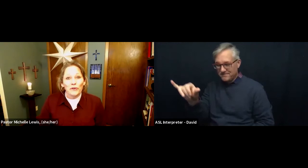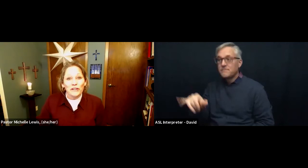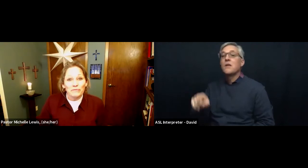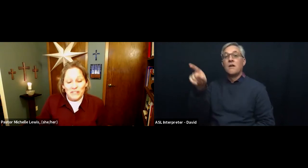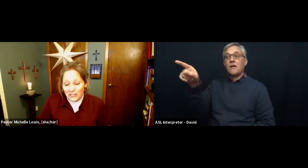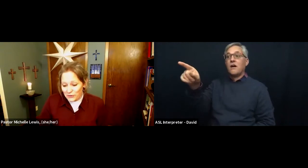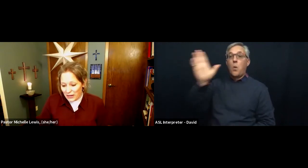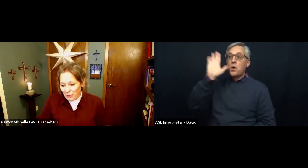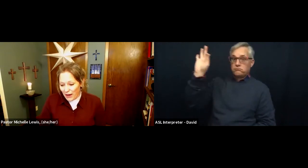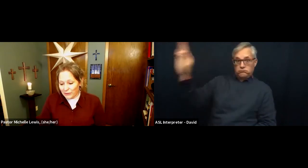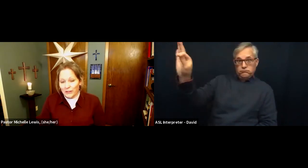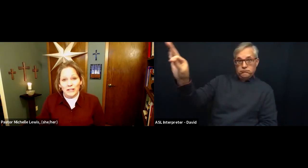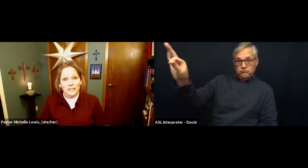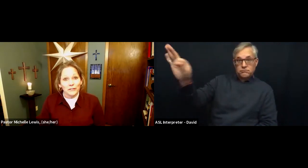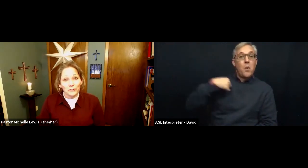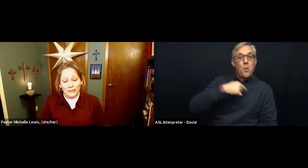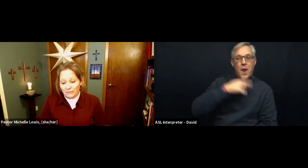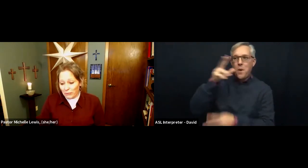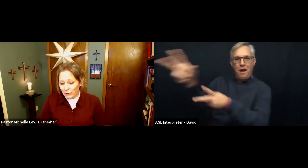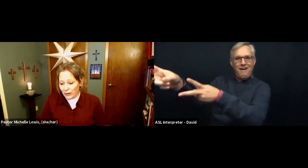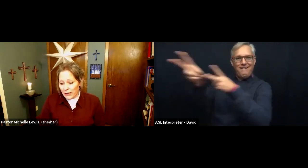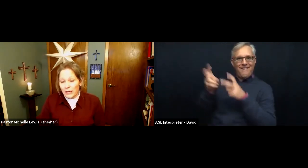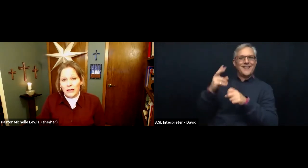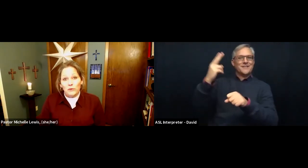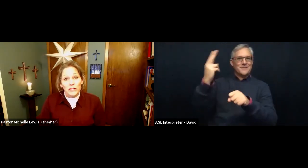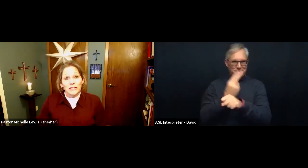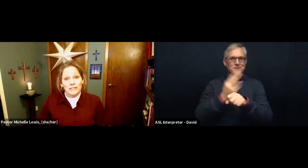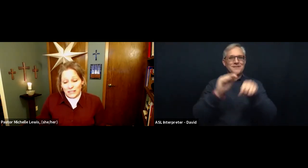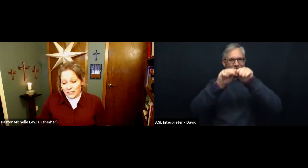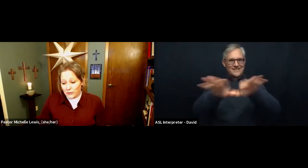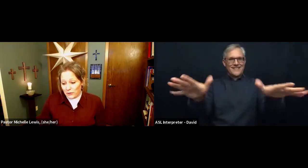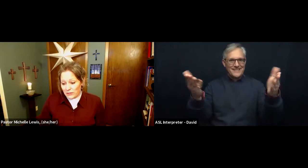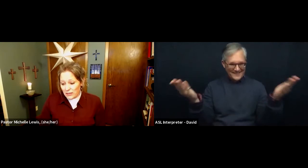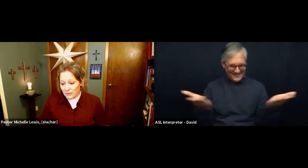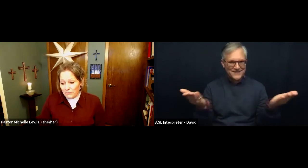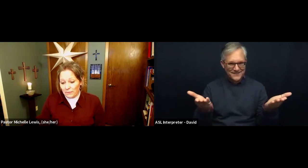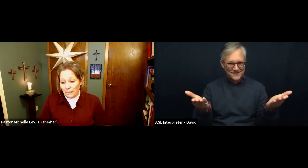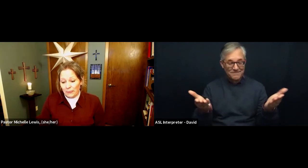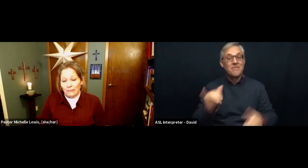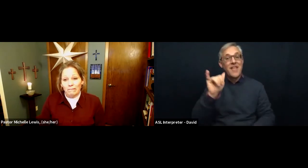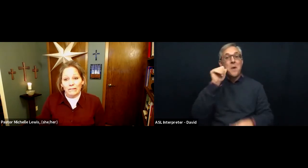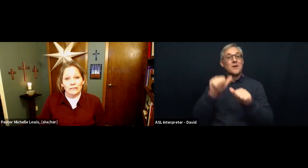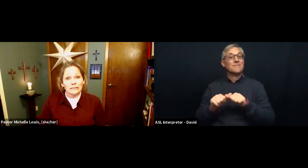And then we'll continue that pattern until early February with Deacon Dorothy,